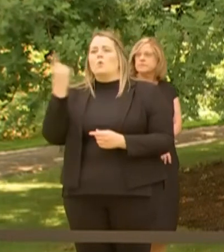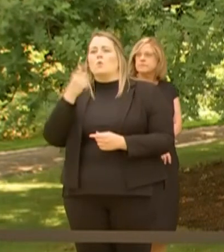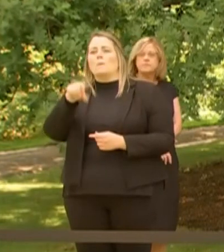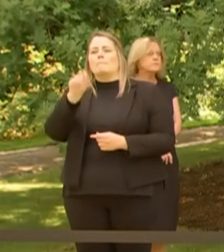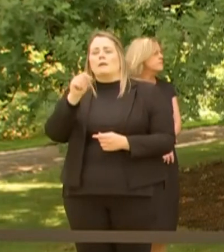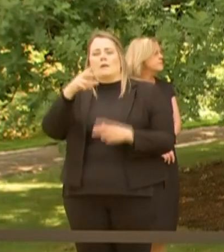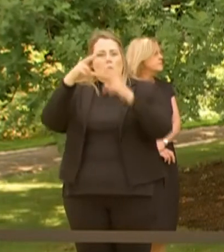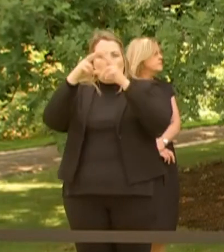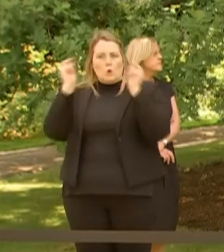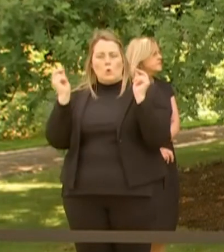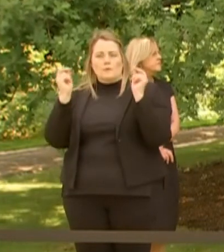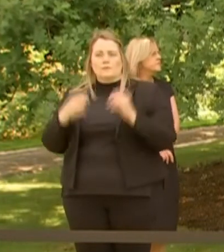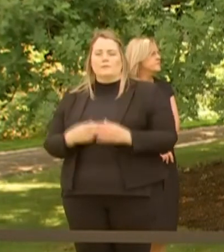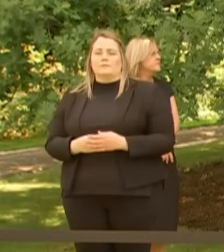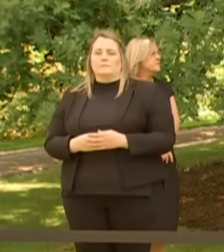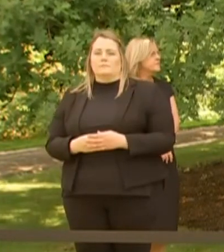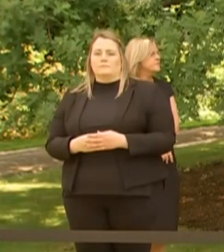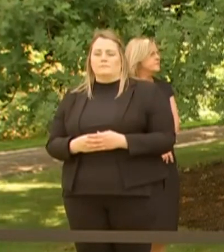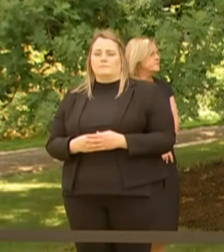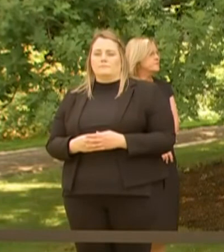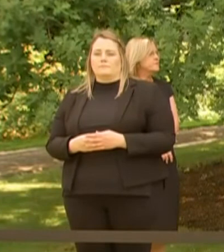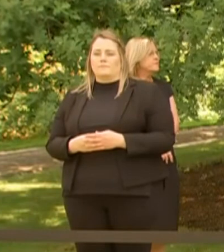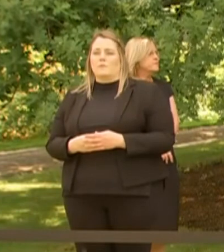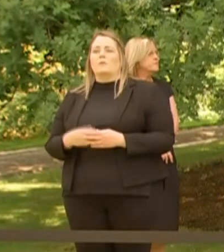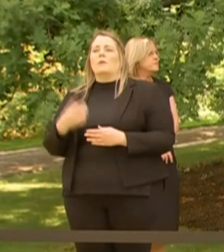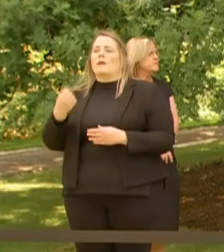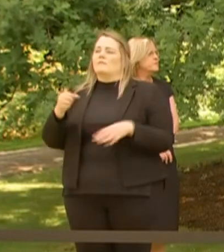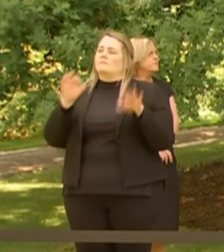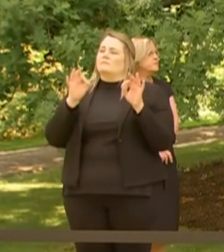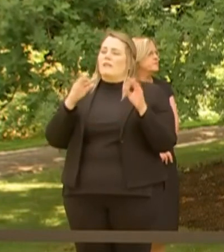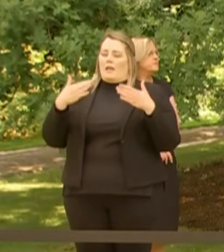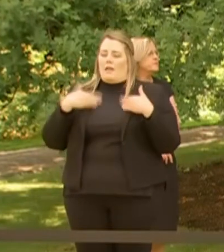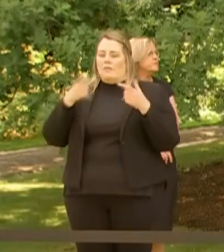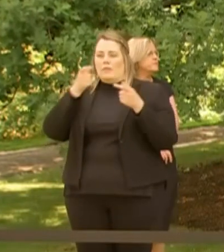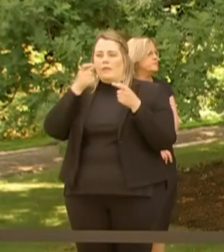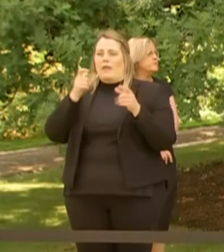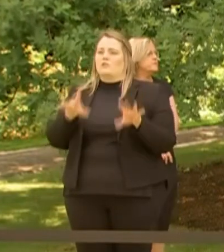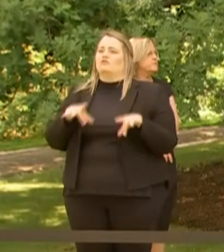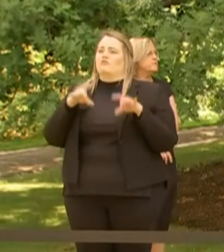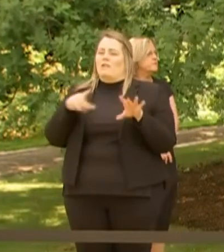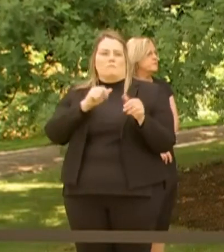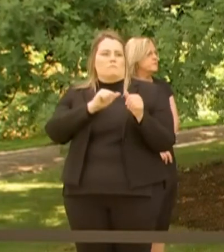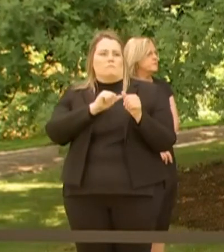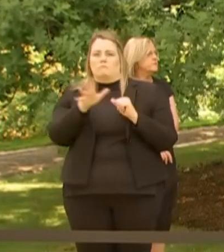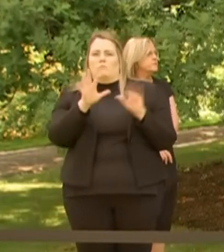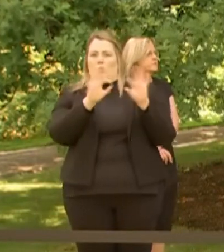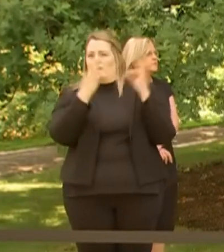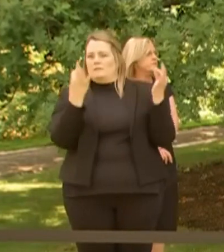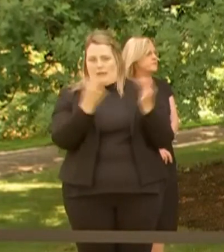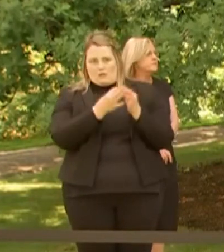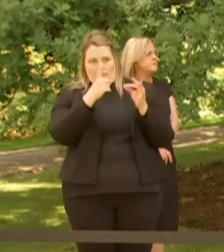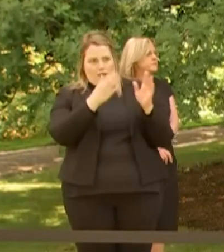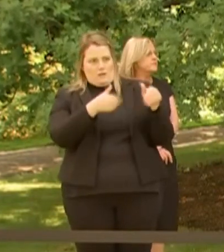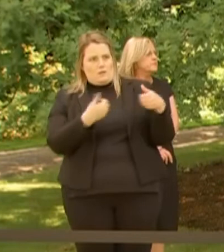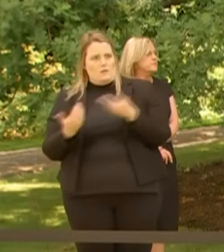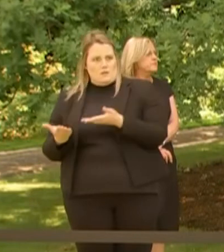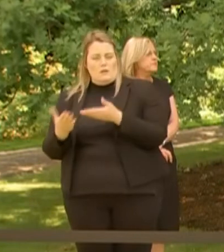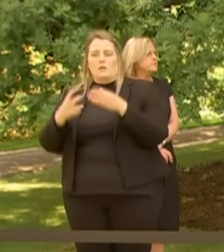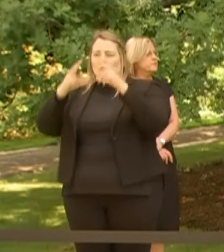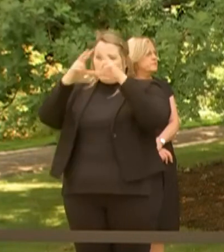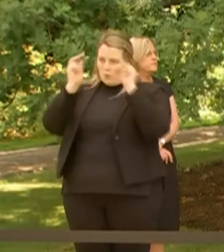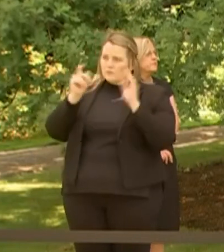Yep. So for mandatory quarantine, we have Healthcare Australia, who have been an incredible provider. Healthcare Australia